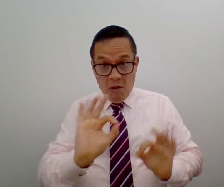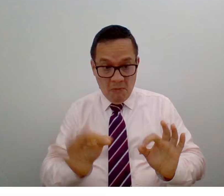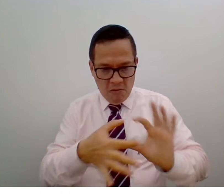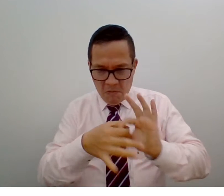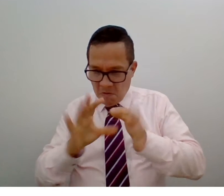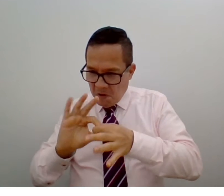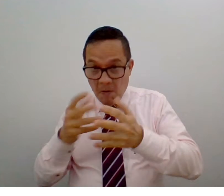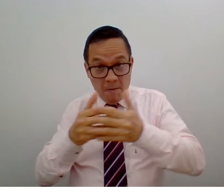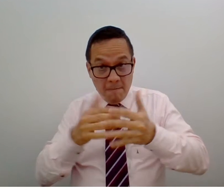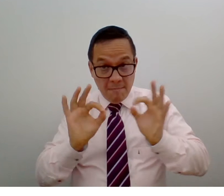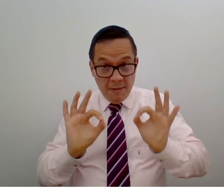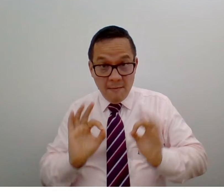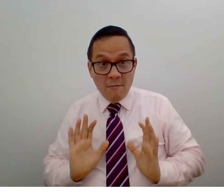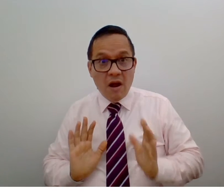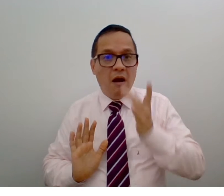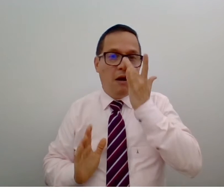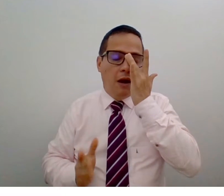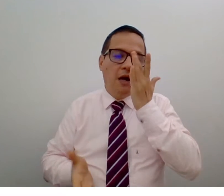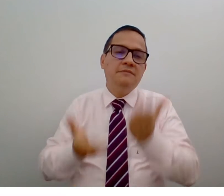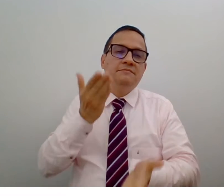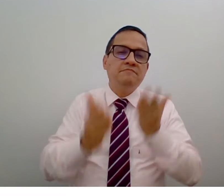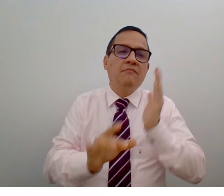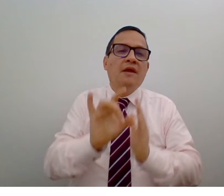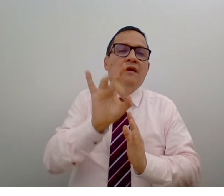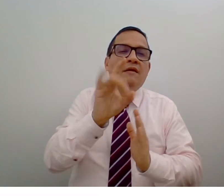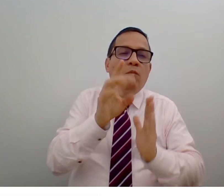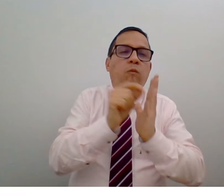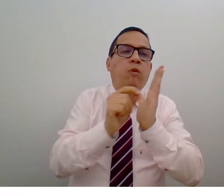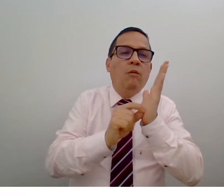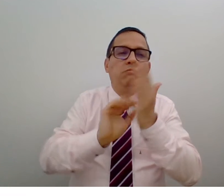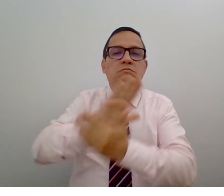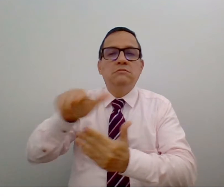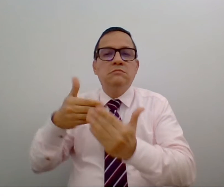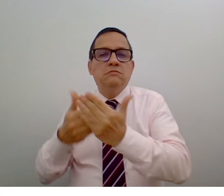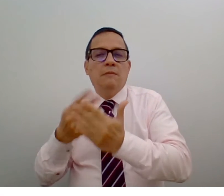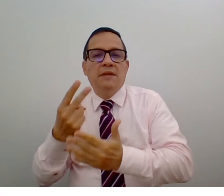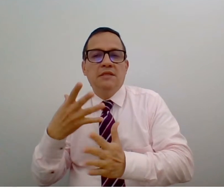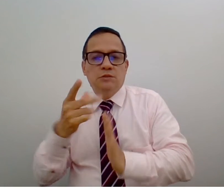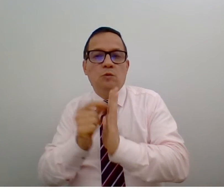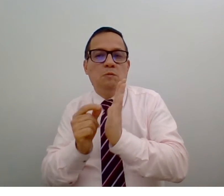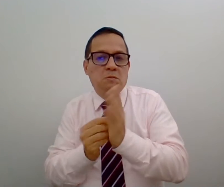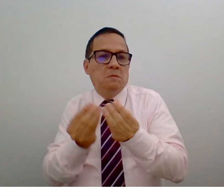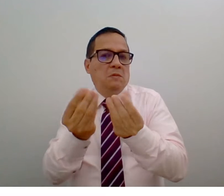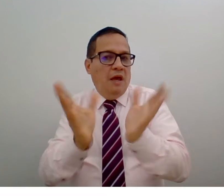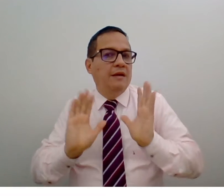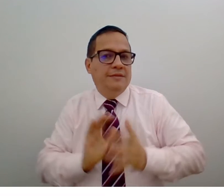this level, you can get between 15 points and 25 points.